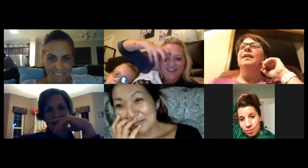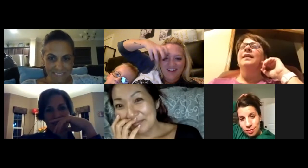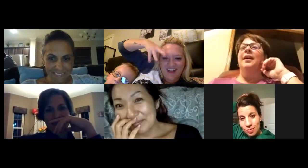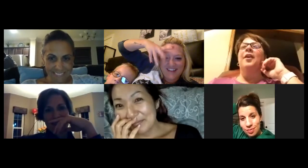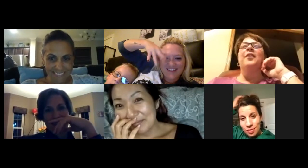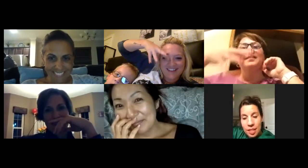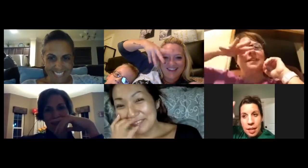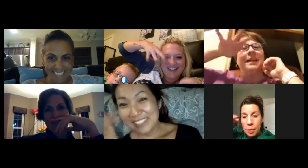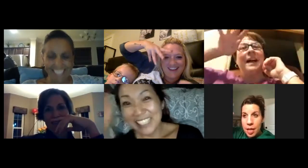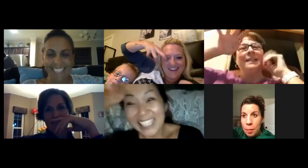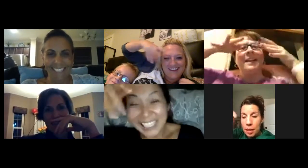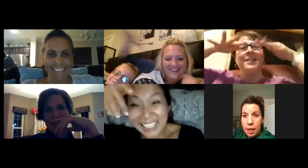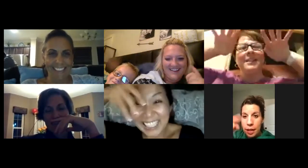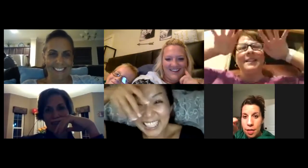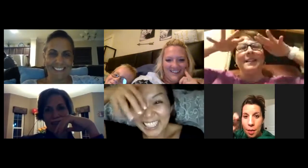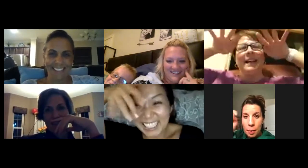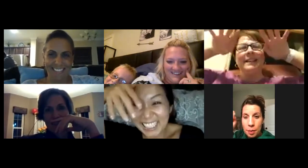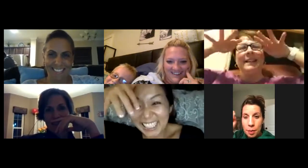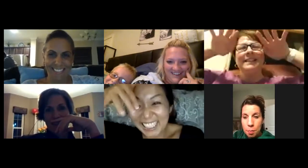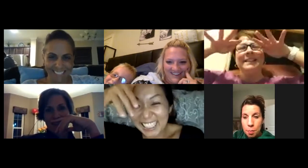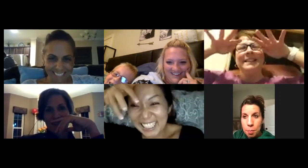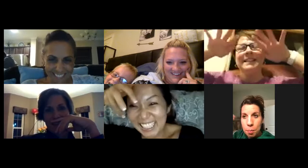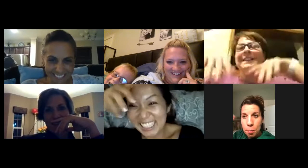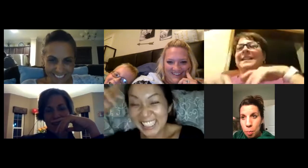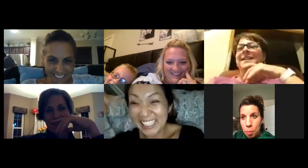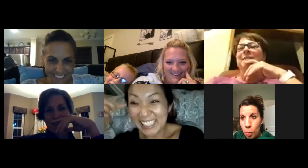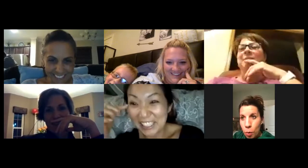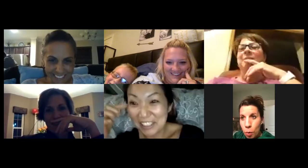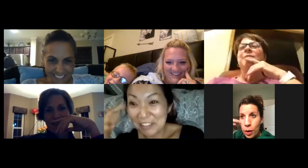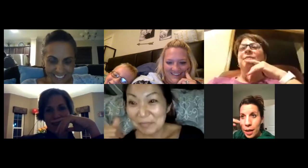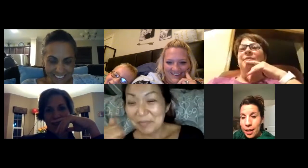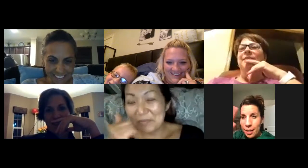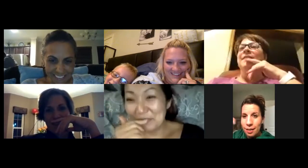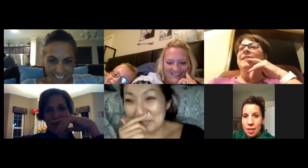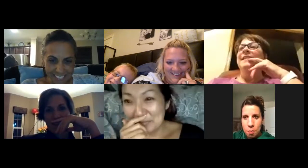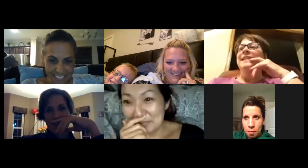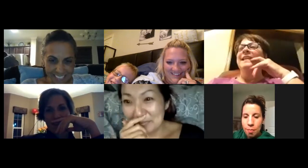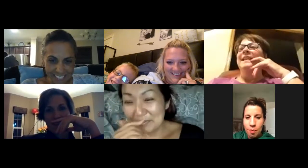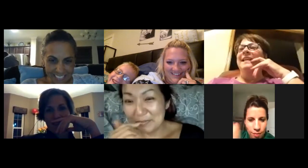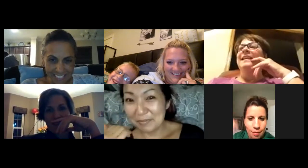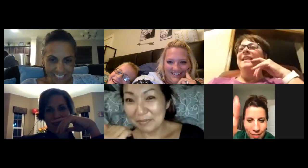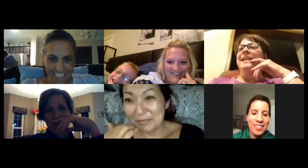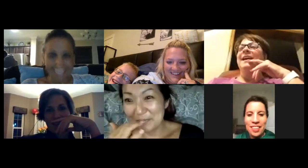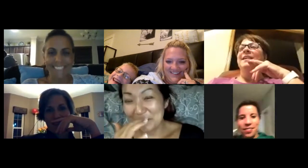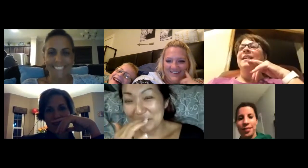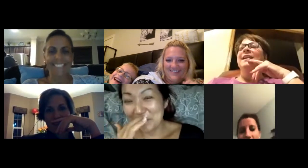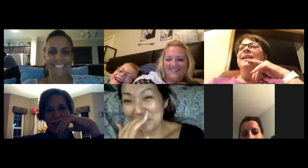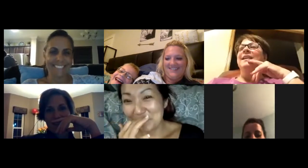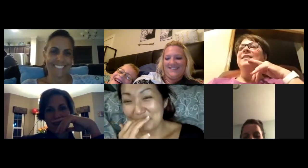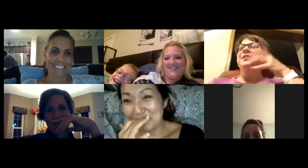our lashes. They would tell me, they would point and then. It was cute. Yeah. And so you can kind of